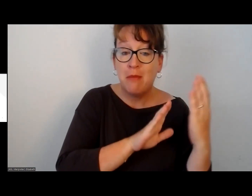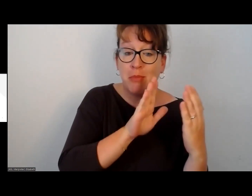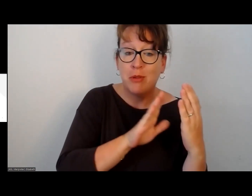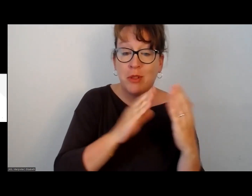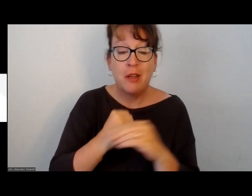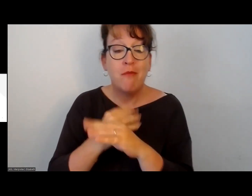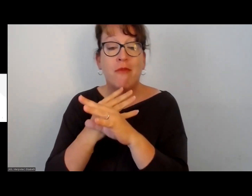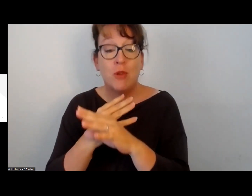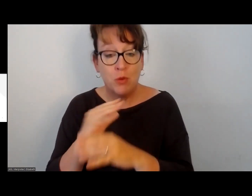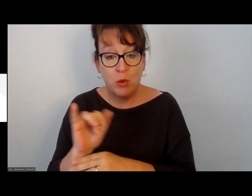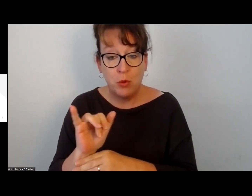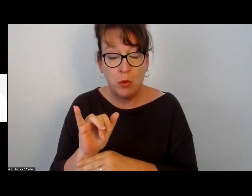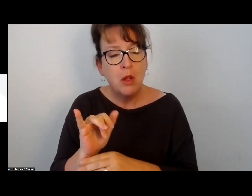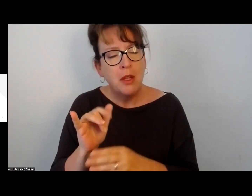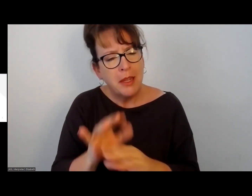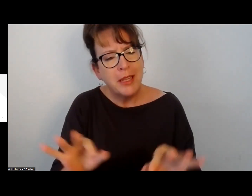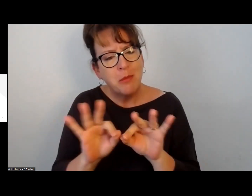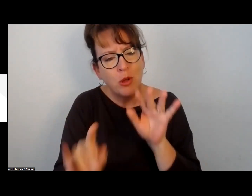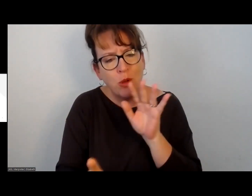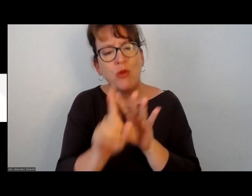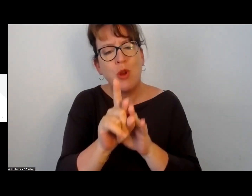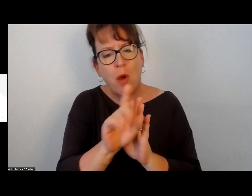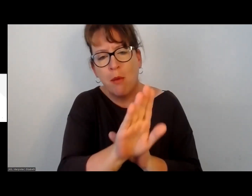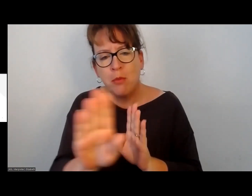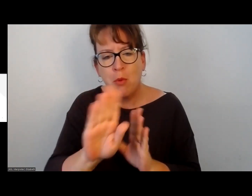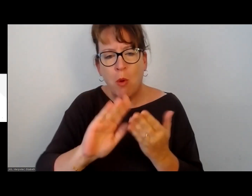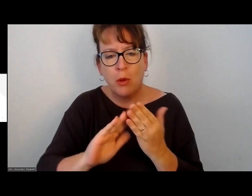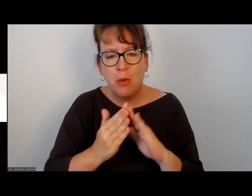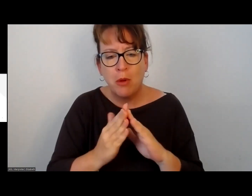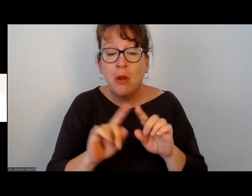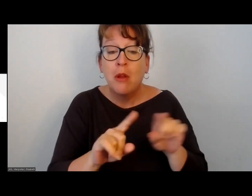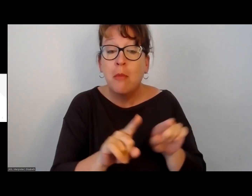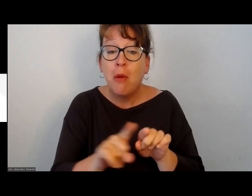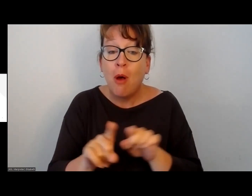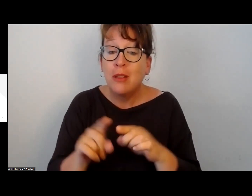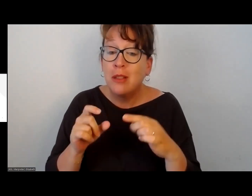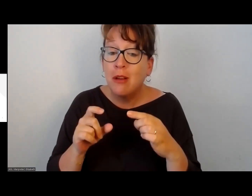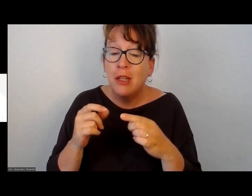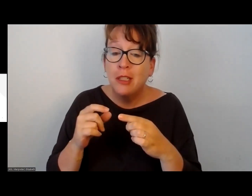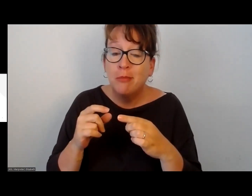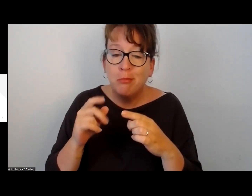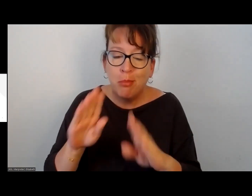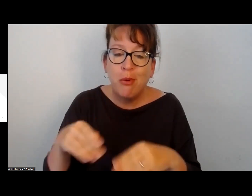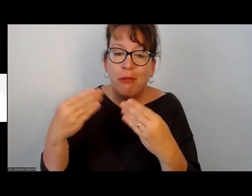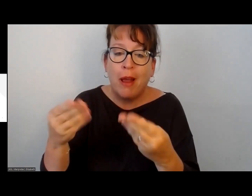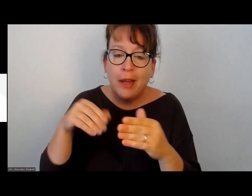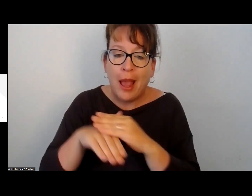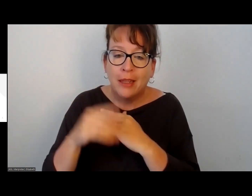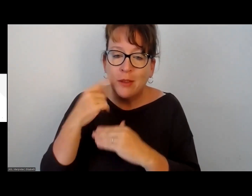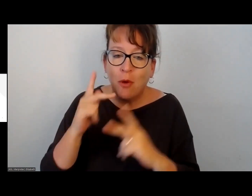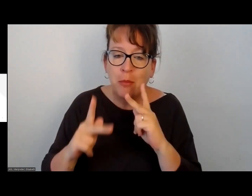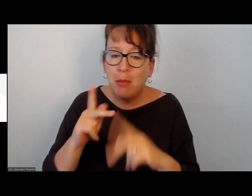people's communities, but also allowing people who cannot go to do that